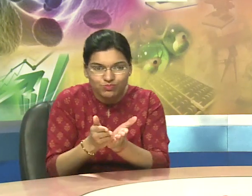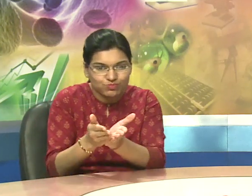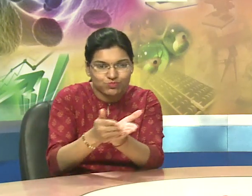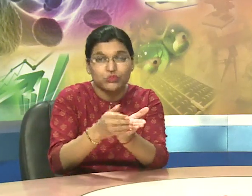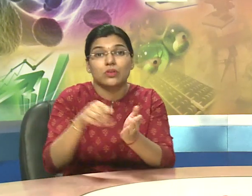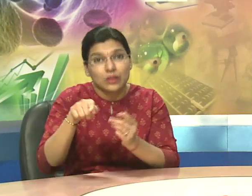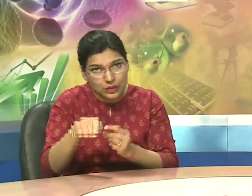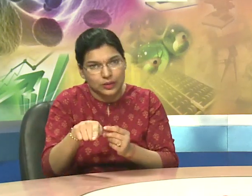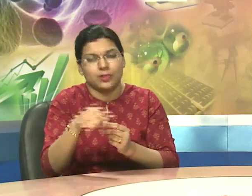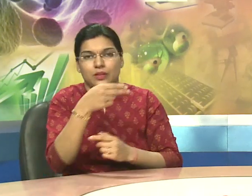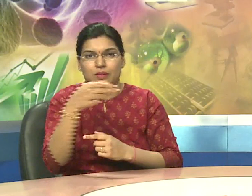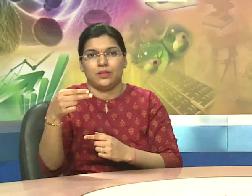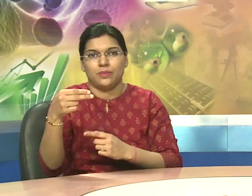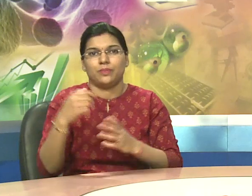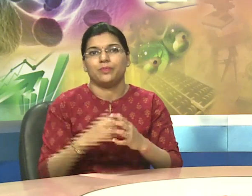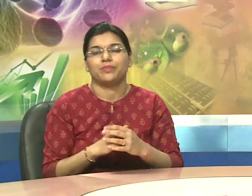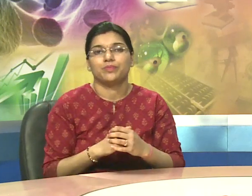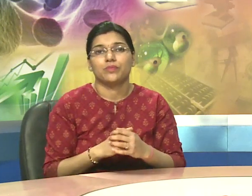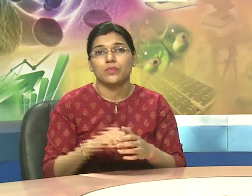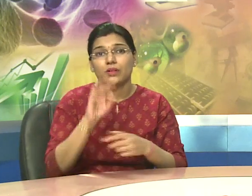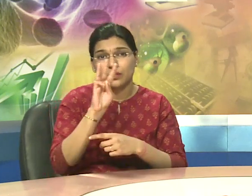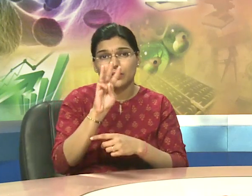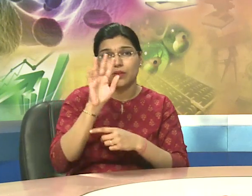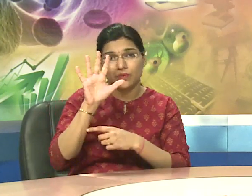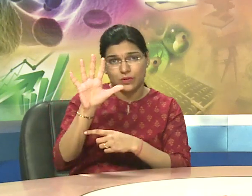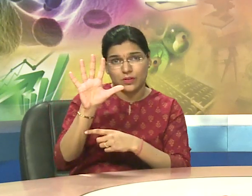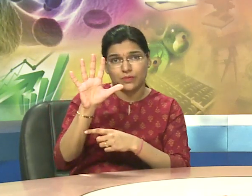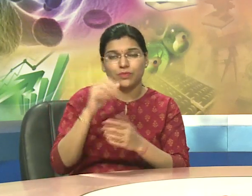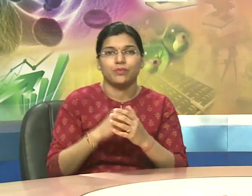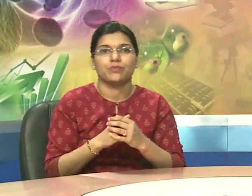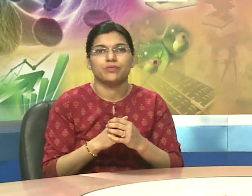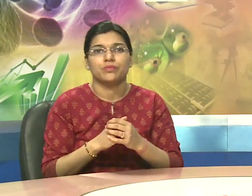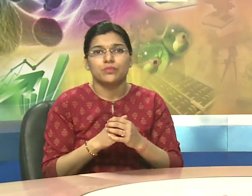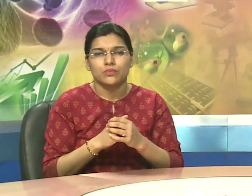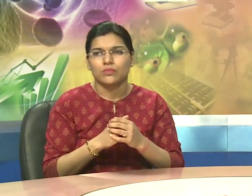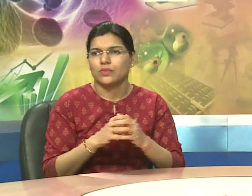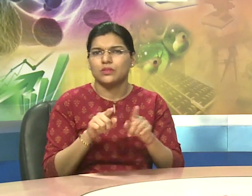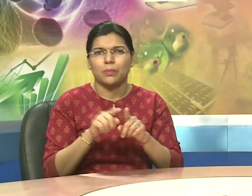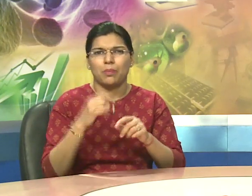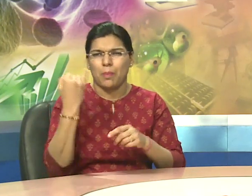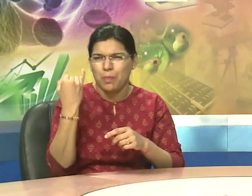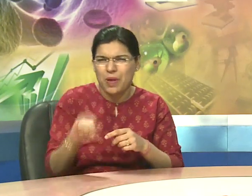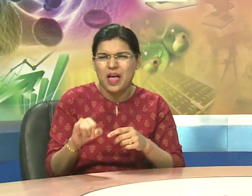The direction which are available in water are called navigability. 35th word,